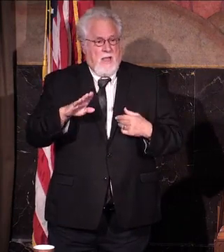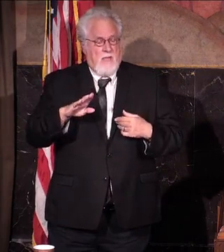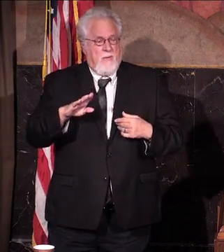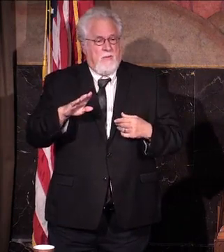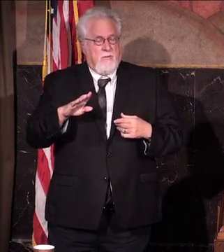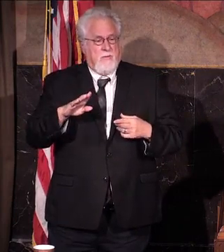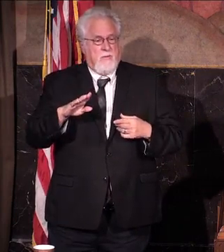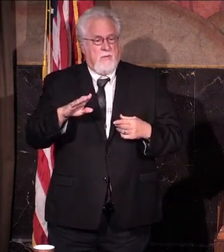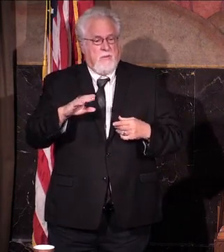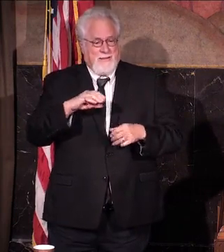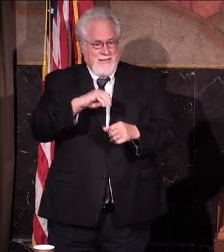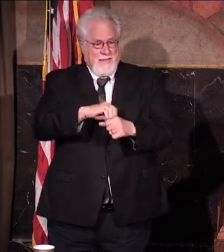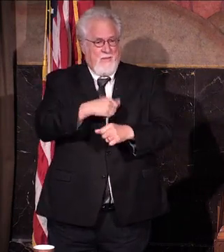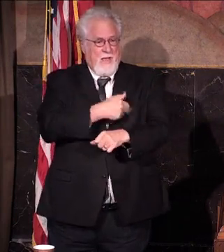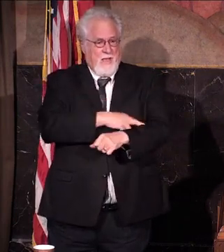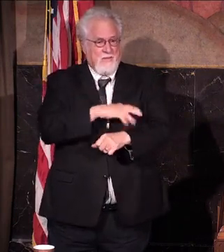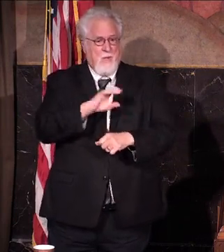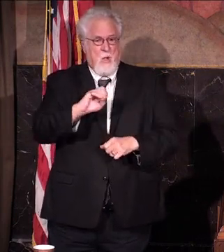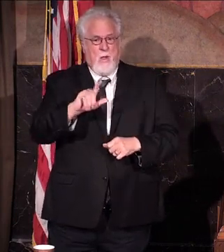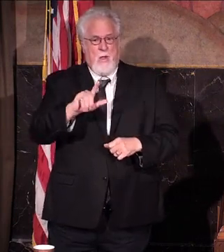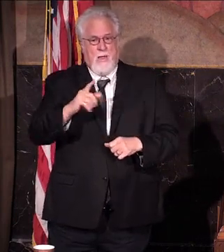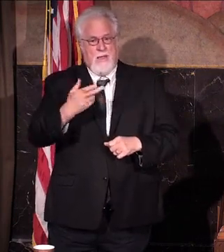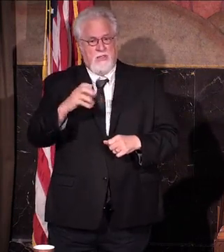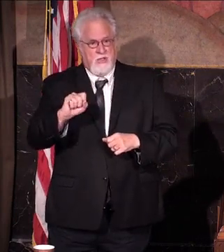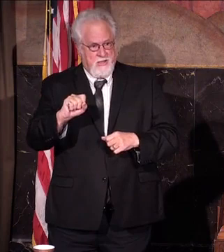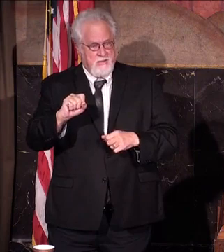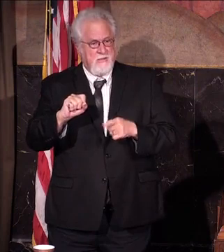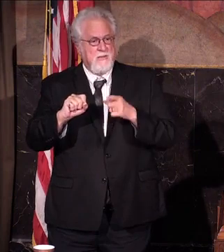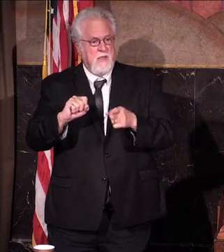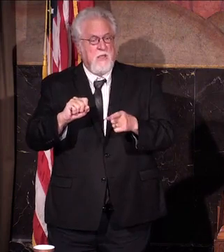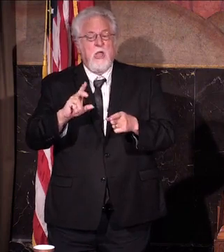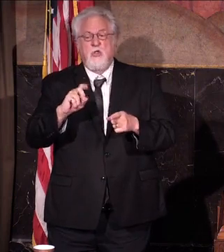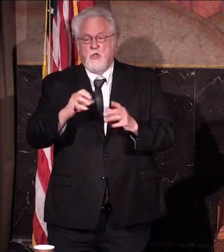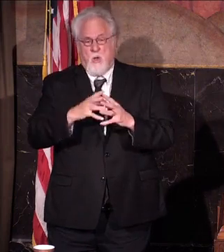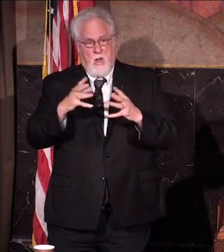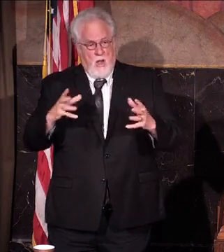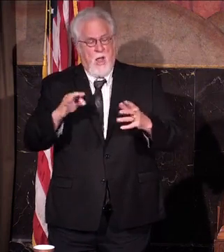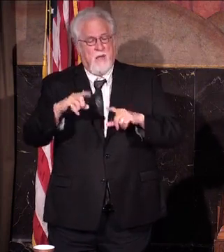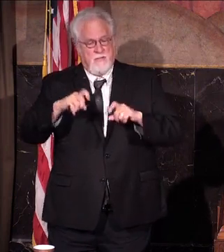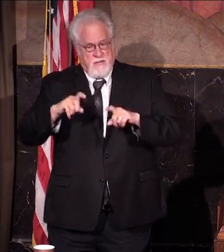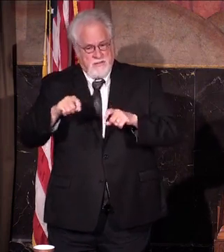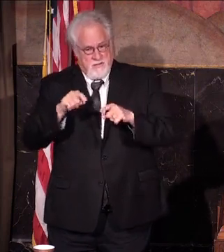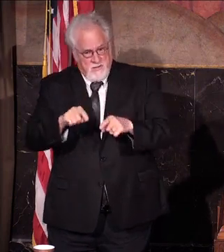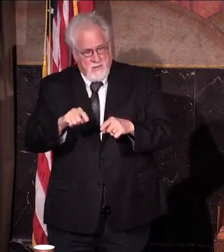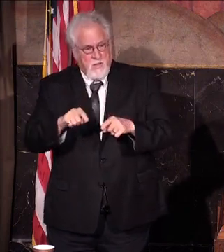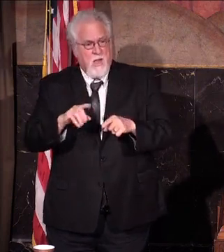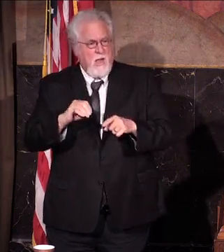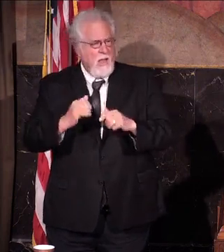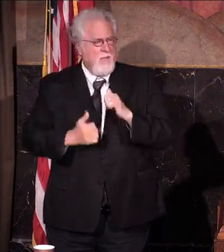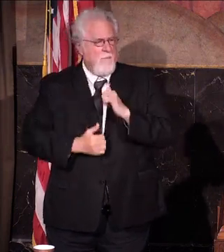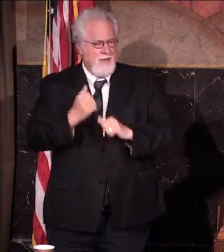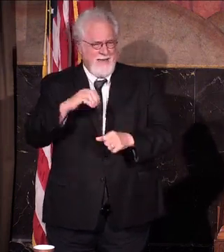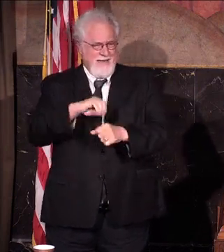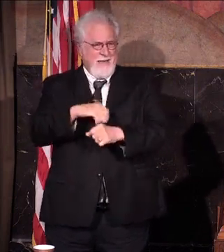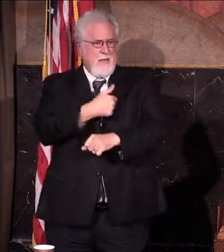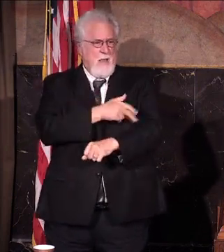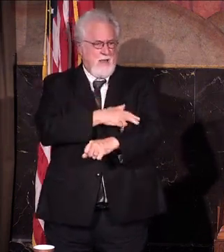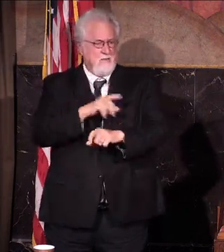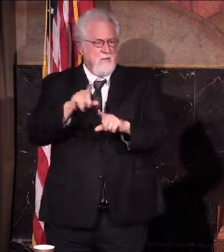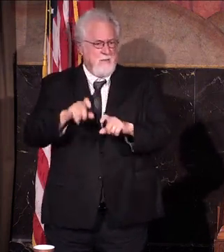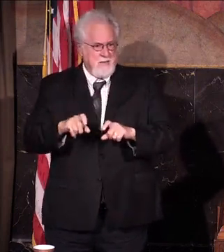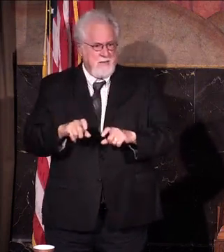our hospital at the OLHS, which is doing quite a bit of testing, mainly in hospital testing.